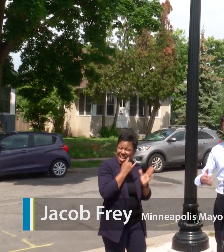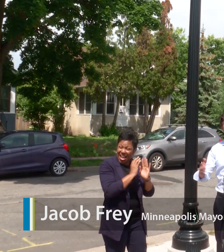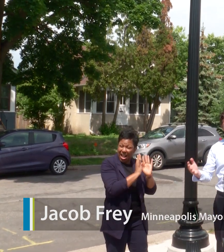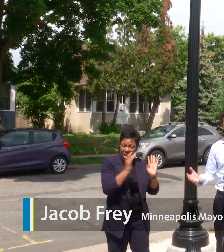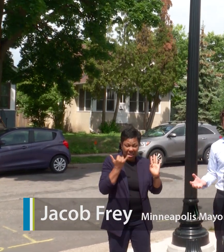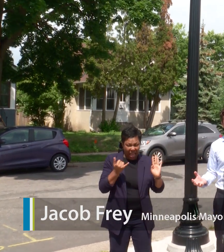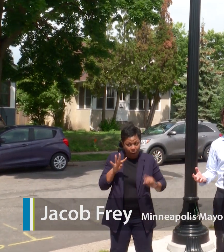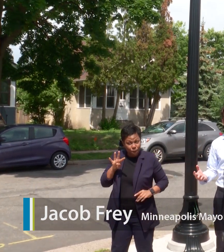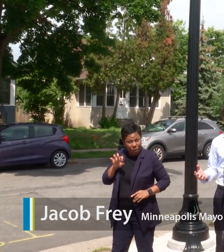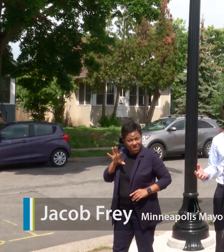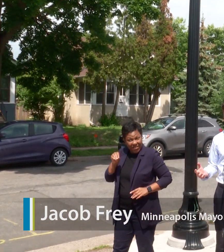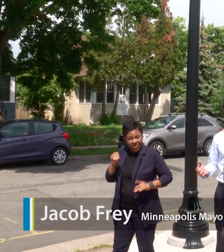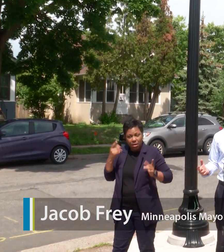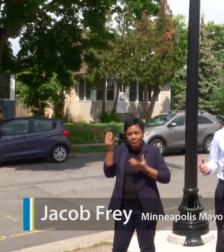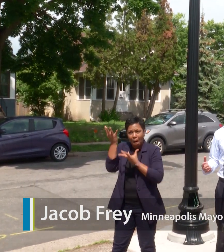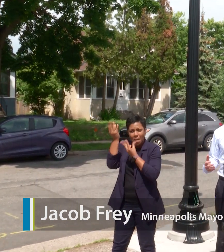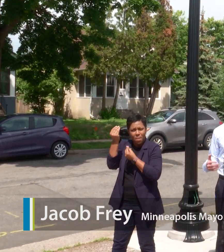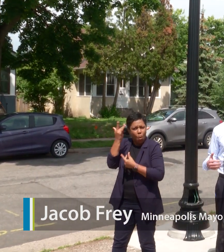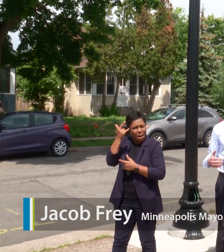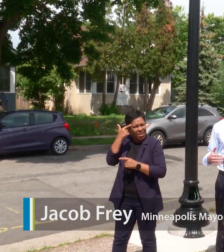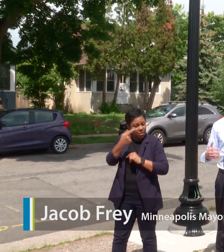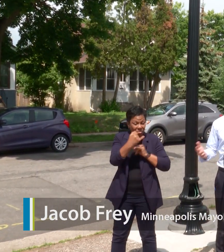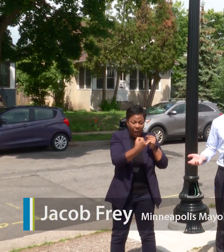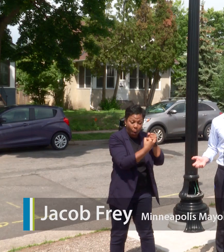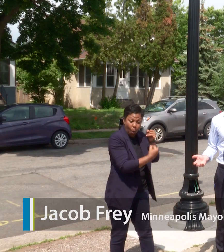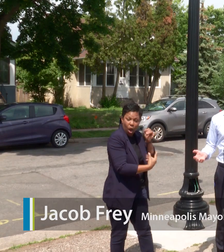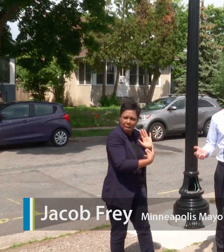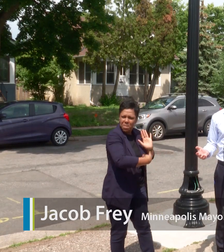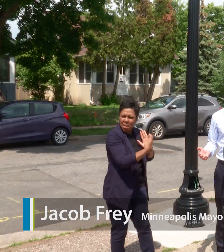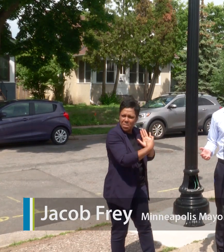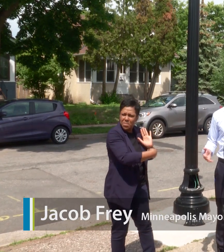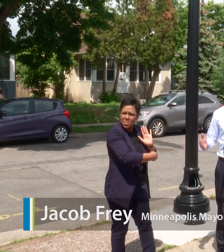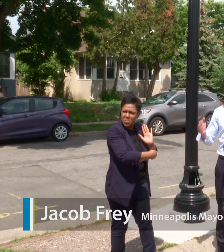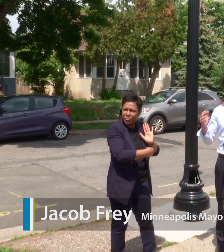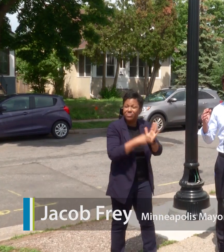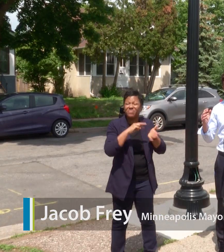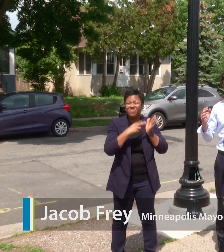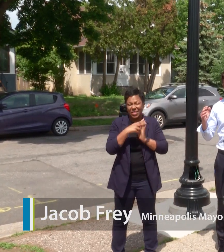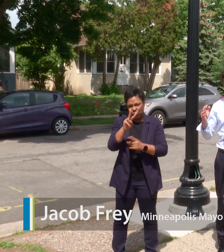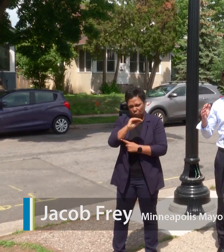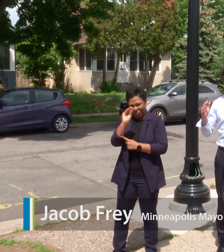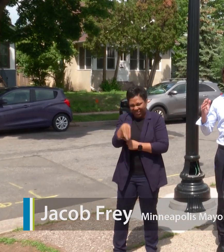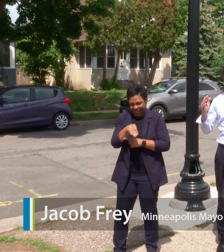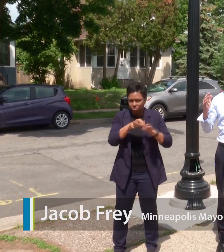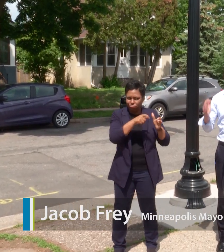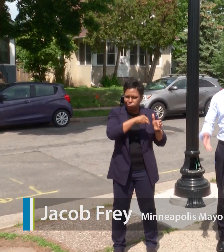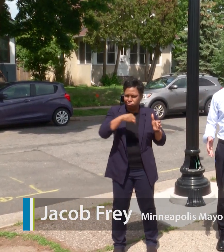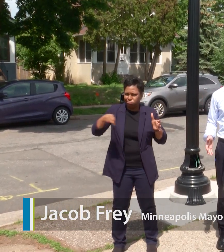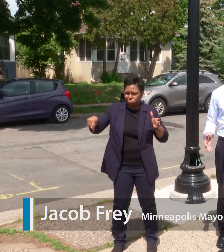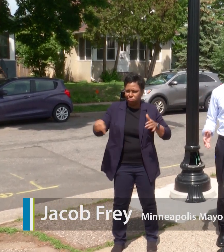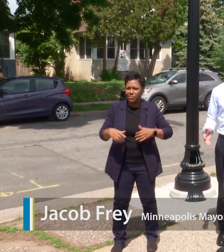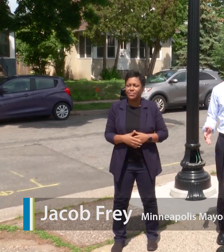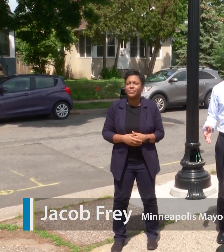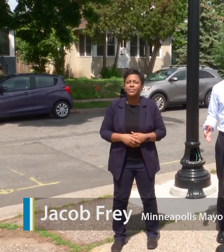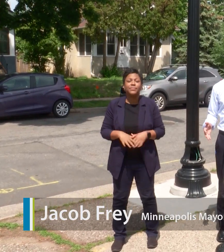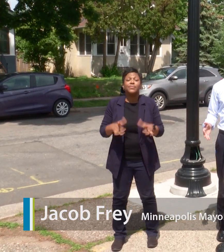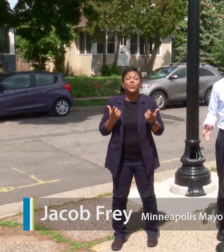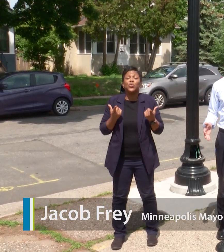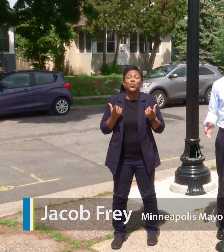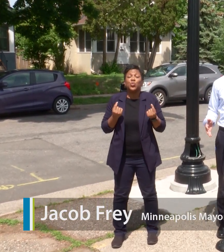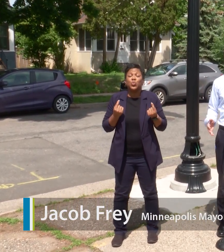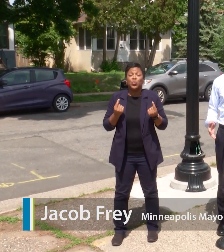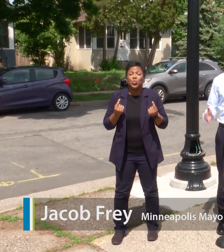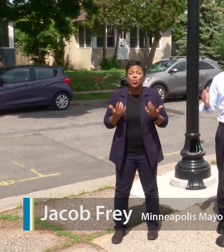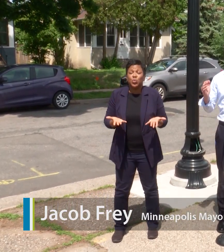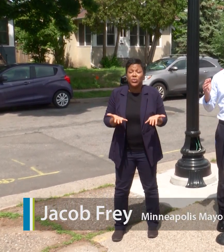about 2% of the total, and that's 2% too many. So what we are doing is we are activating